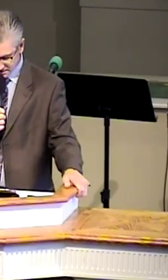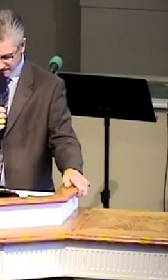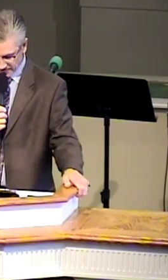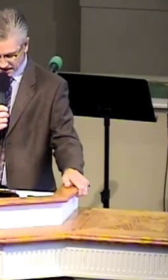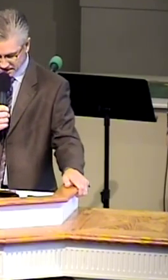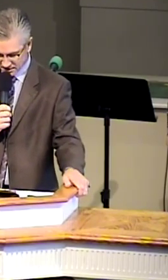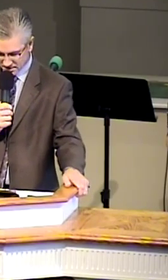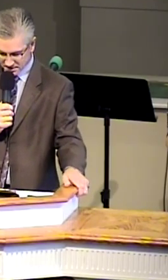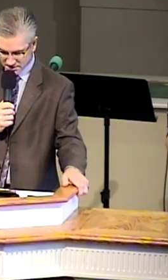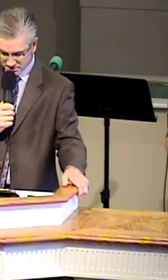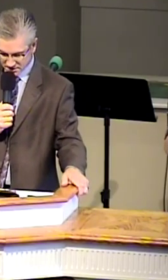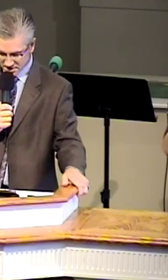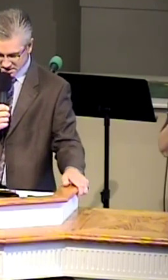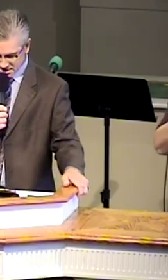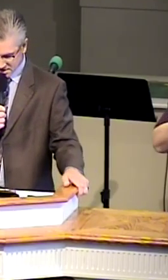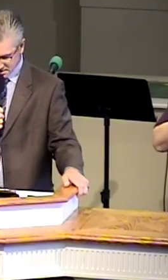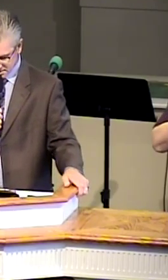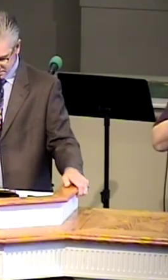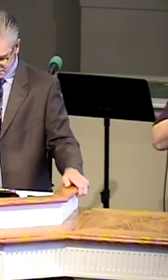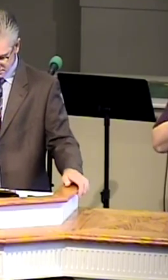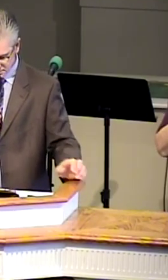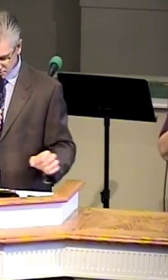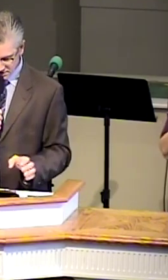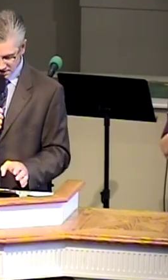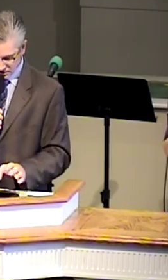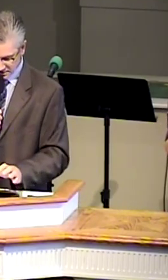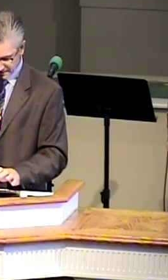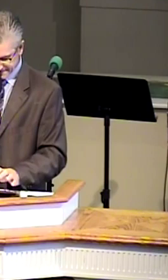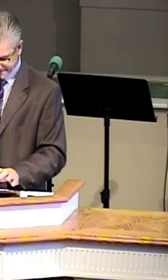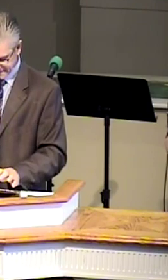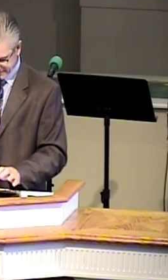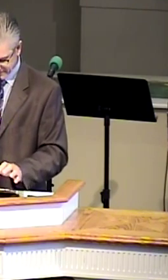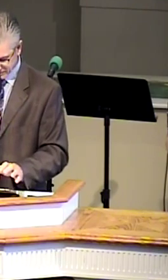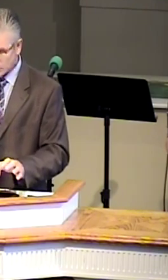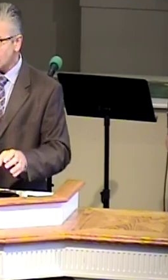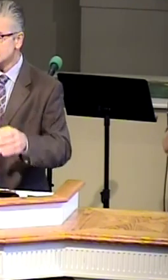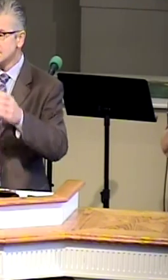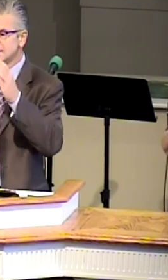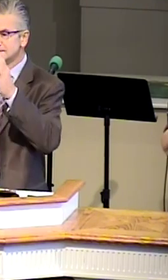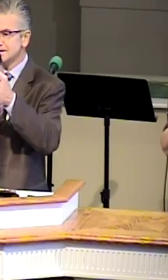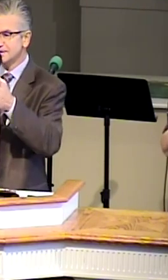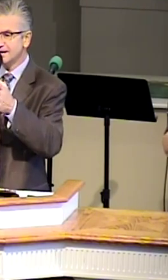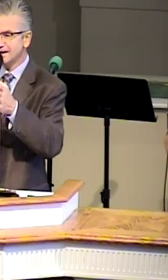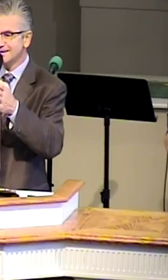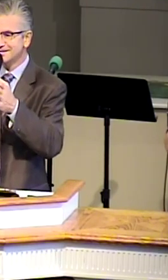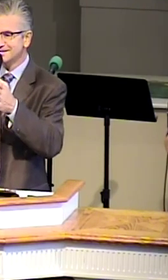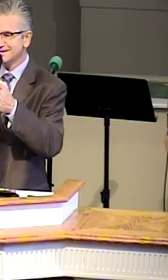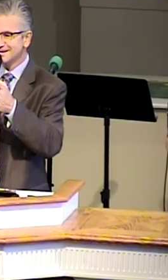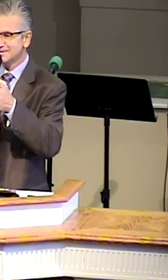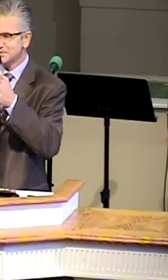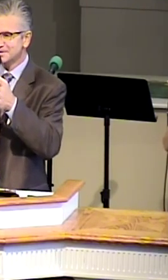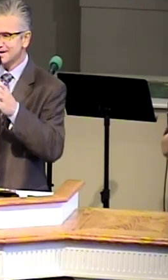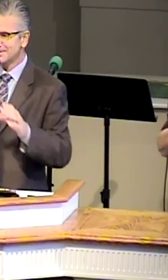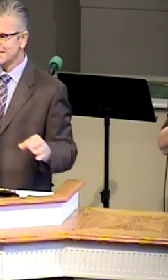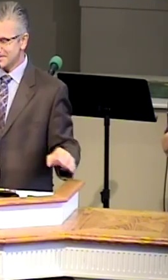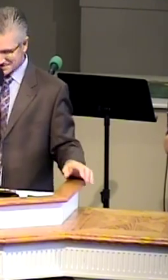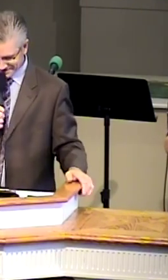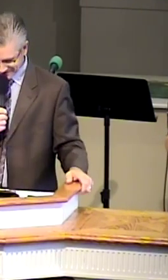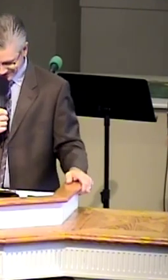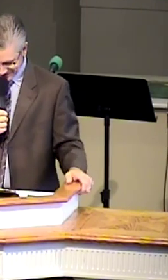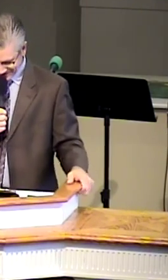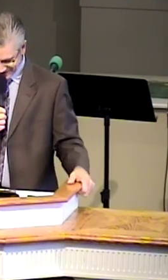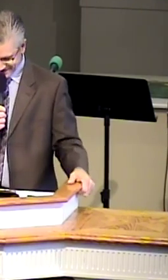has, and how they minister to those that are hurting. Paul, it's great to see you today. So glad you're